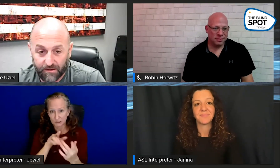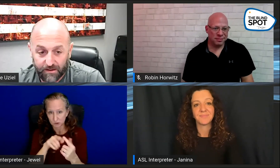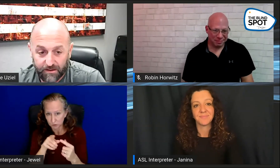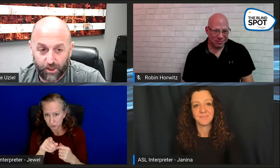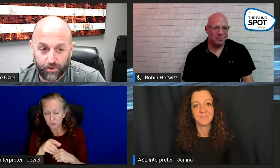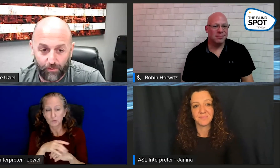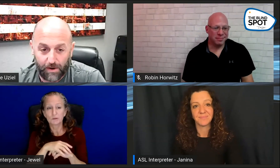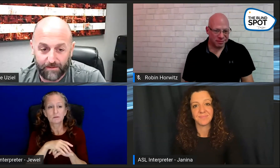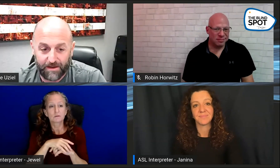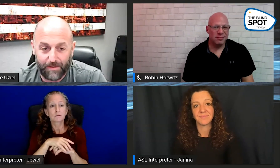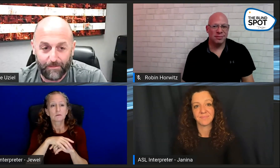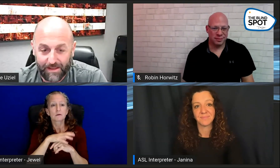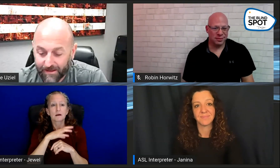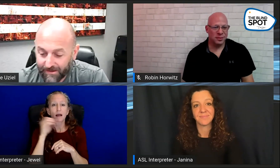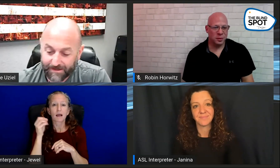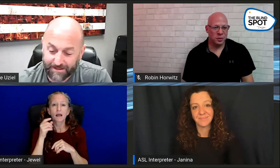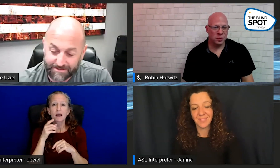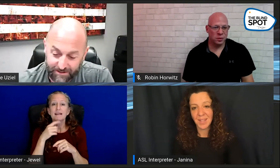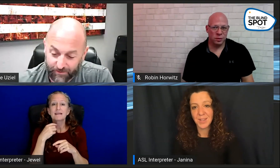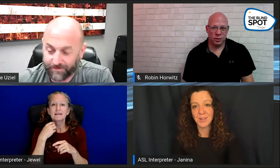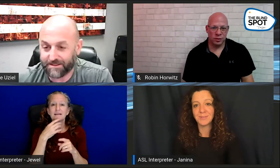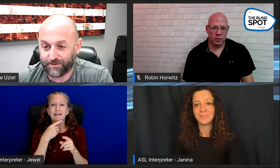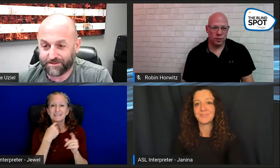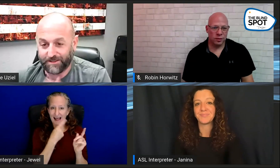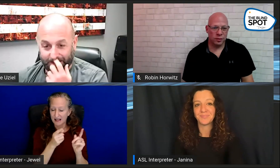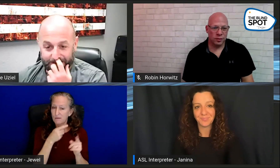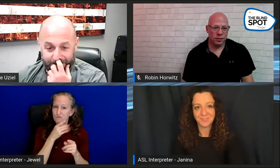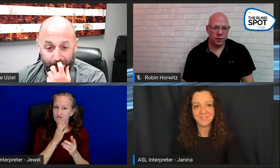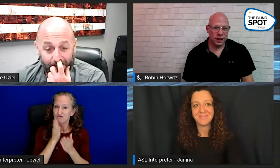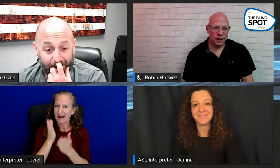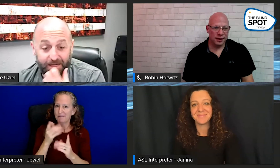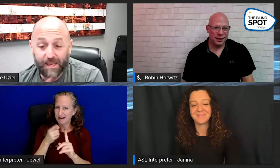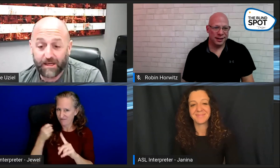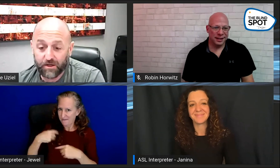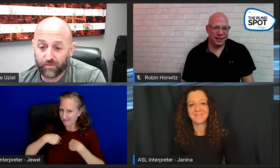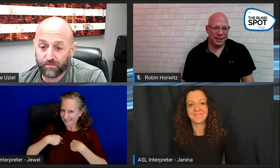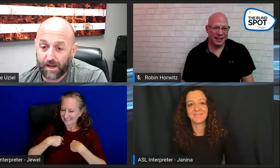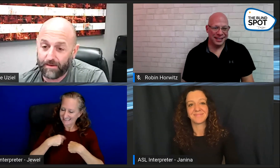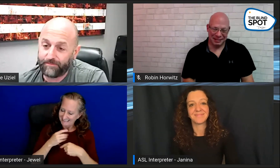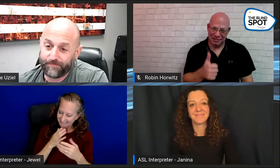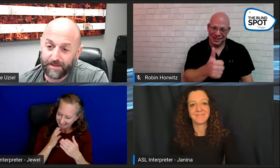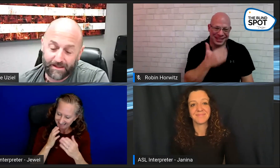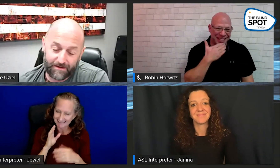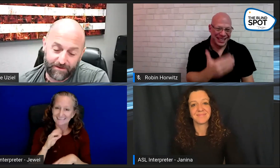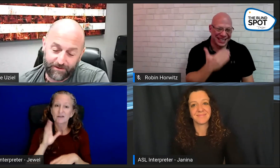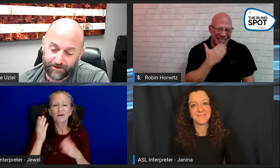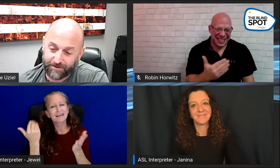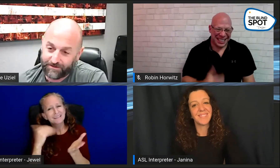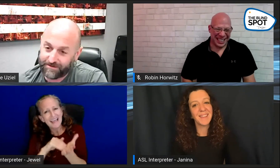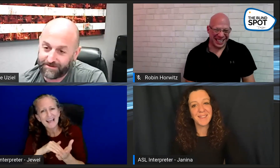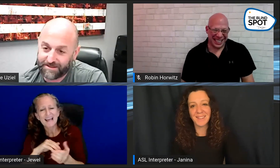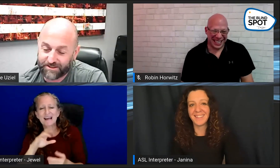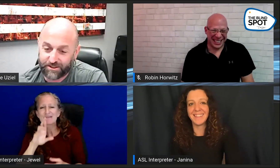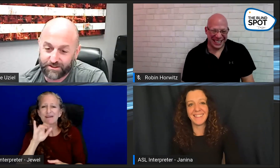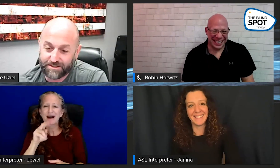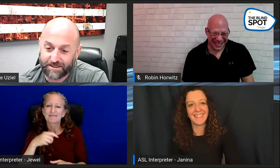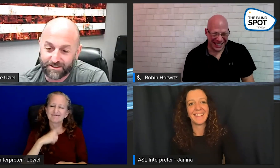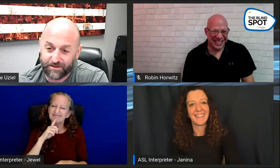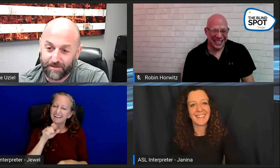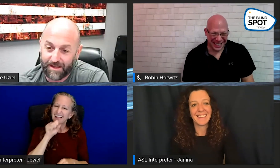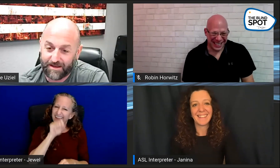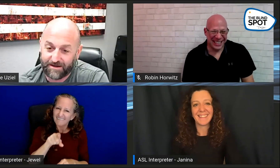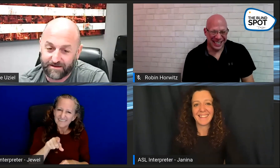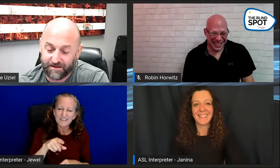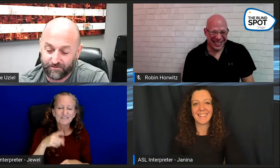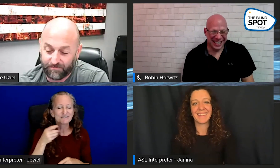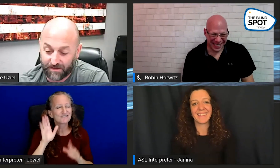that you got recommended by me, because that's always a good thing. So again, Robin, I love you. Thank you. You're